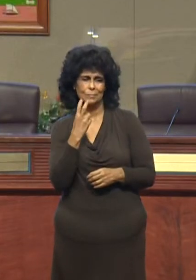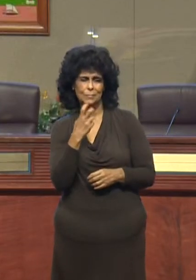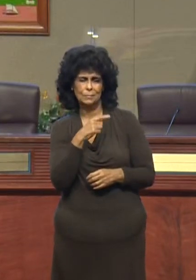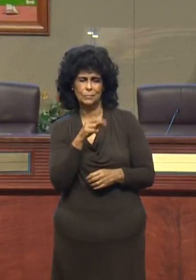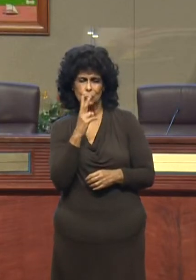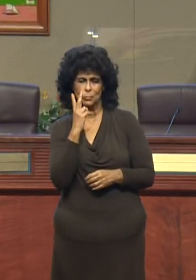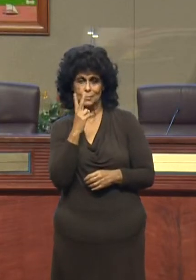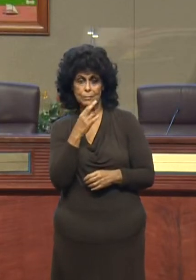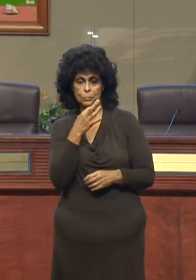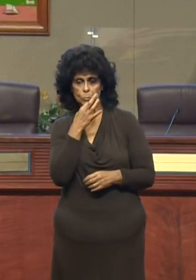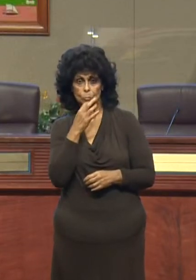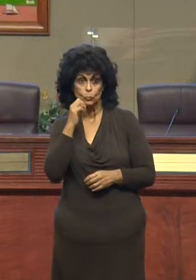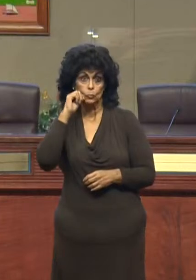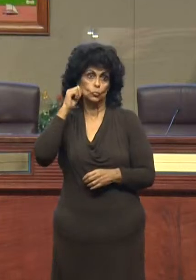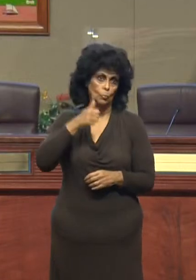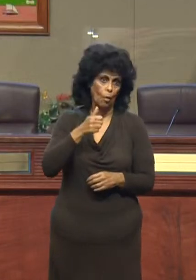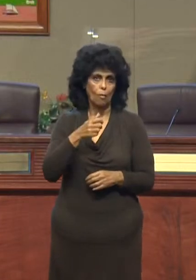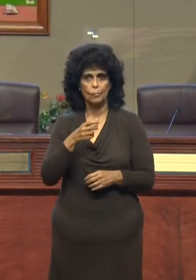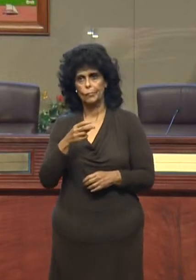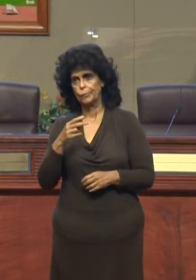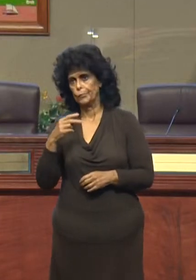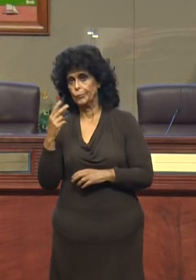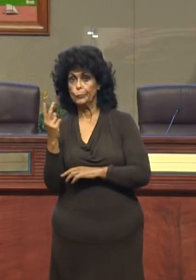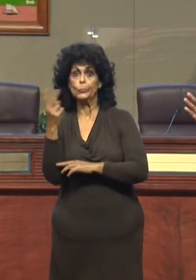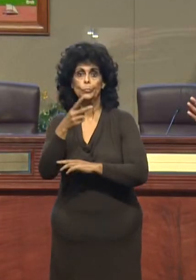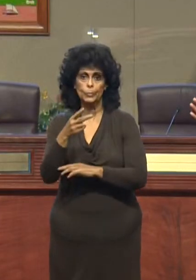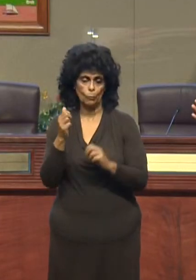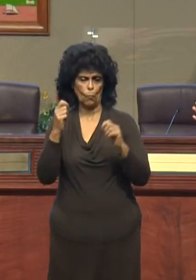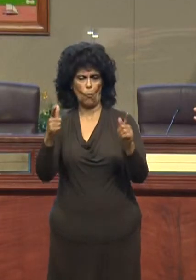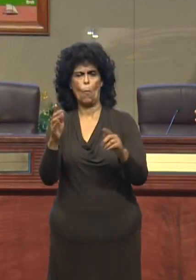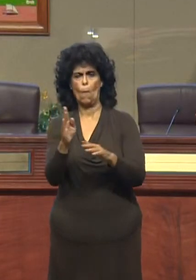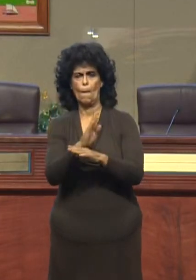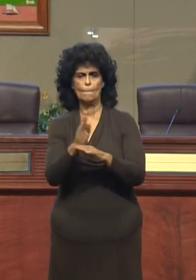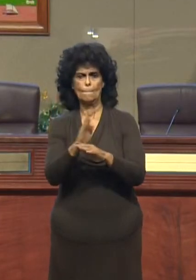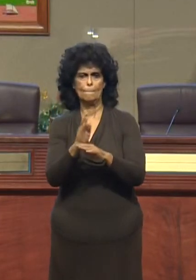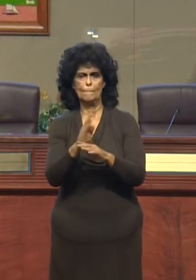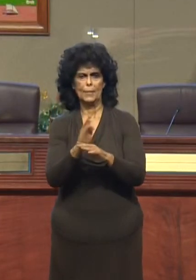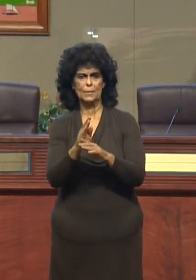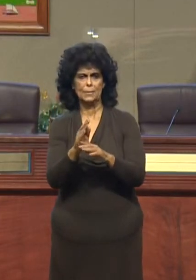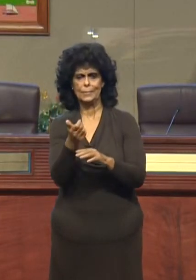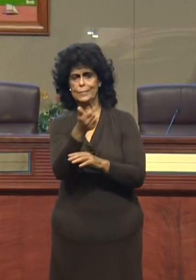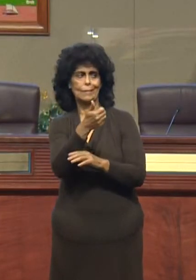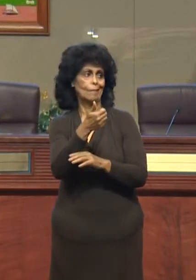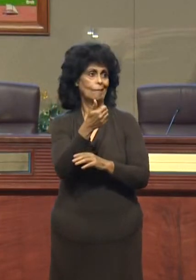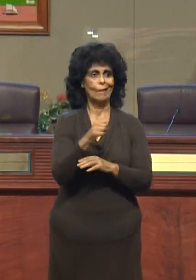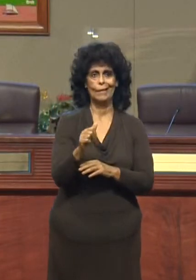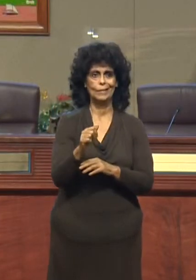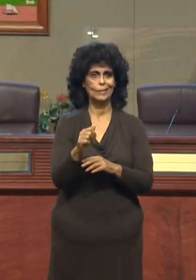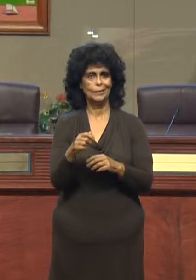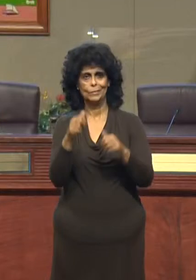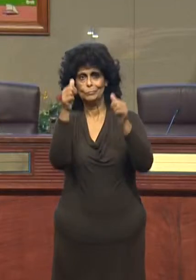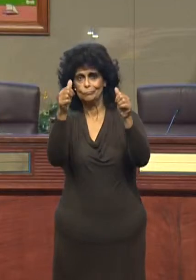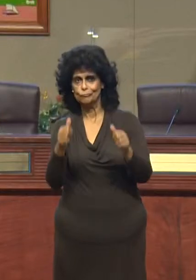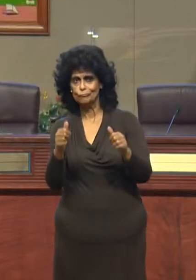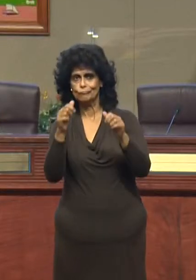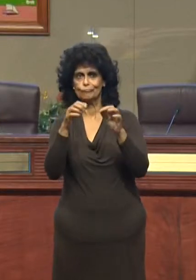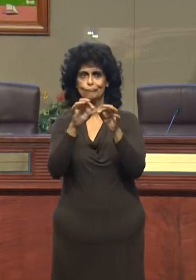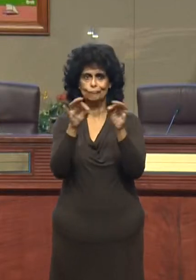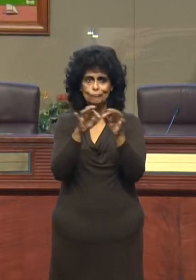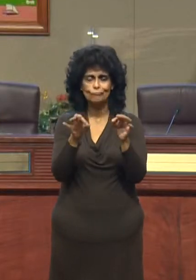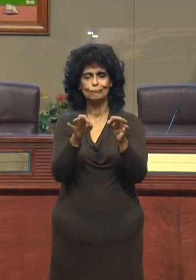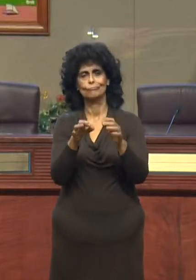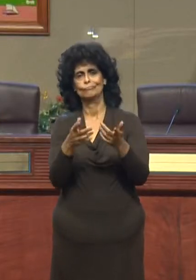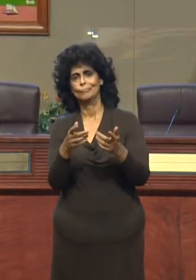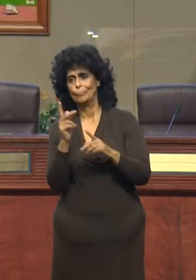soon, tomorrow, today or tomorrow, all businesses removing any type of directives or guidance to